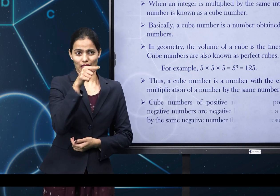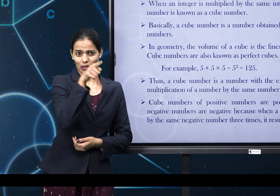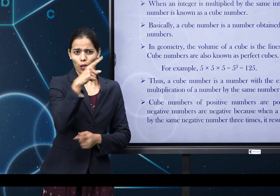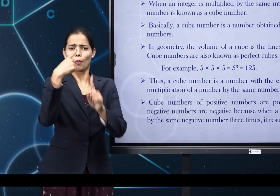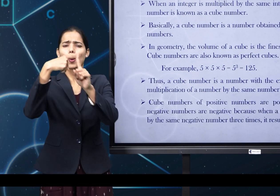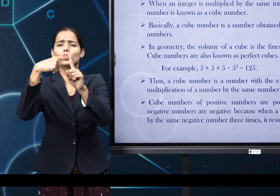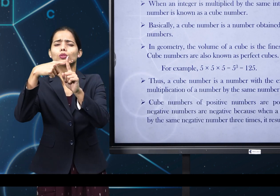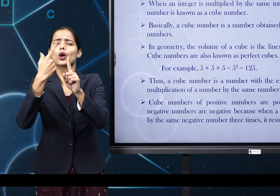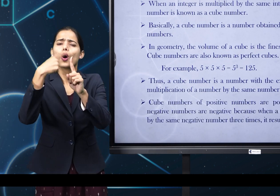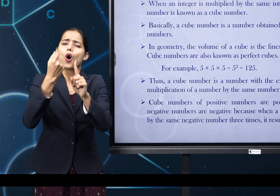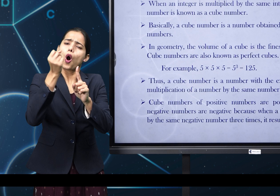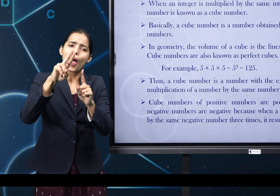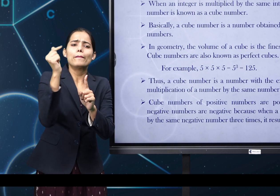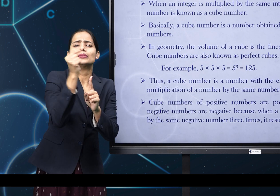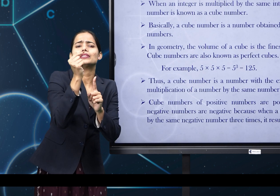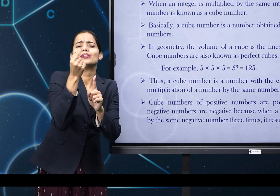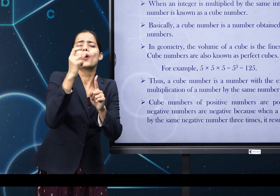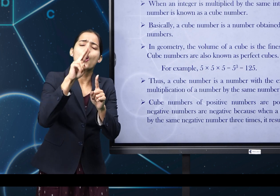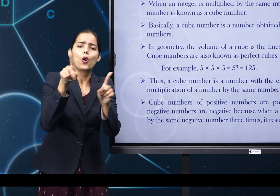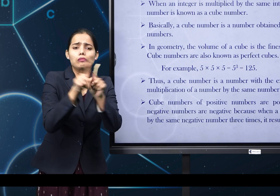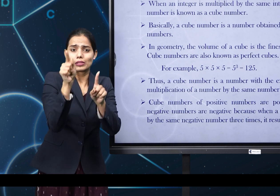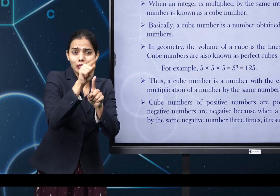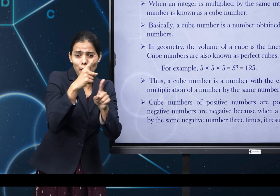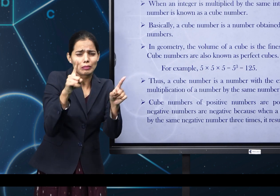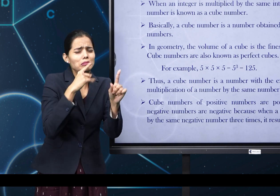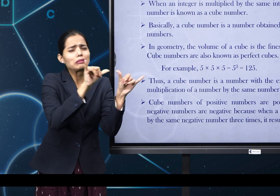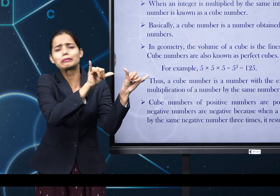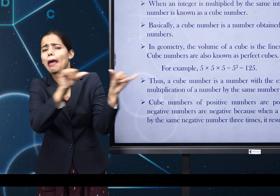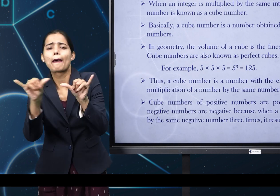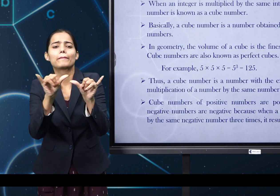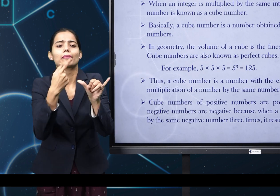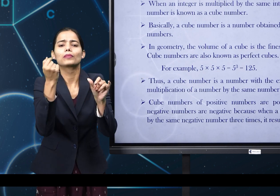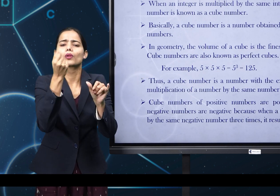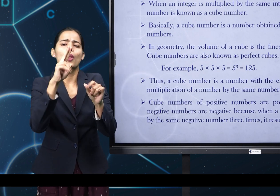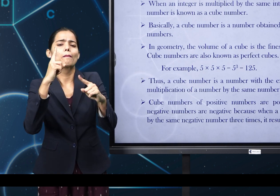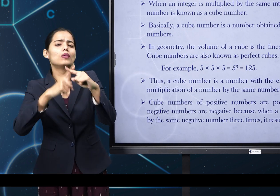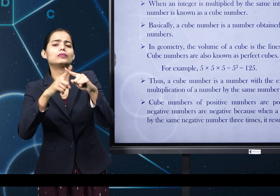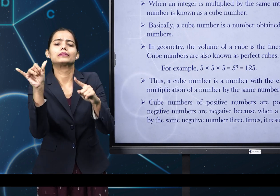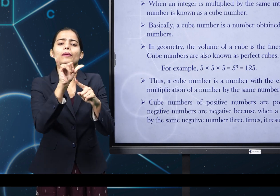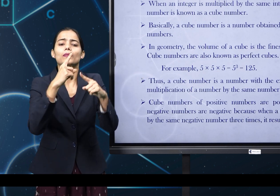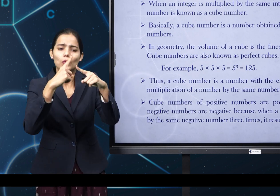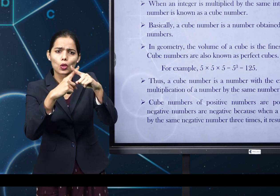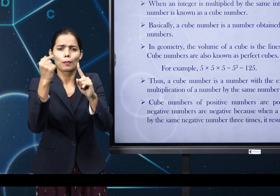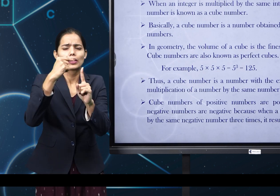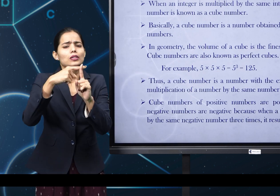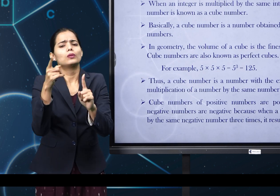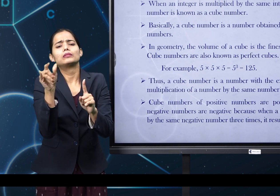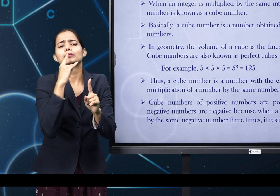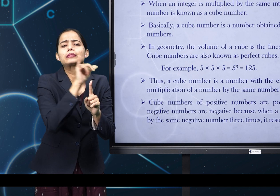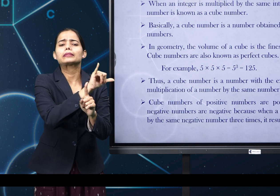Cube numbers of positive numbers are positive and cube numbers of negative numbers are negative,